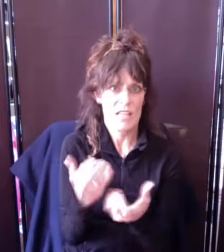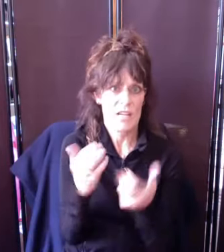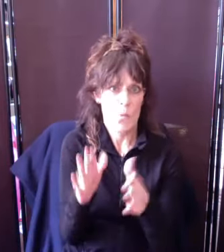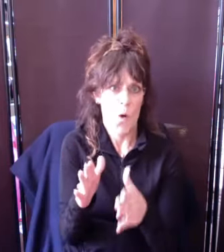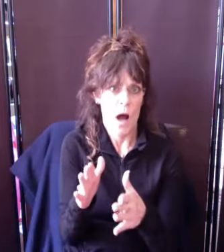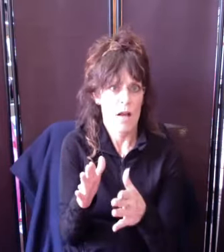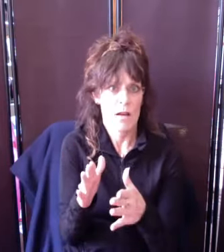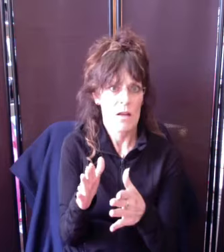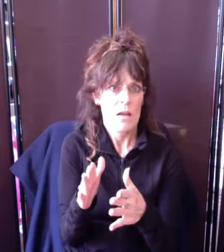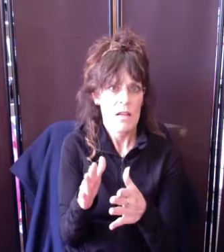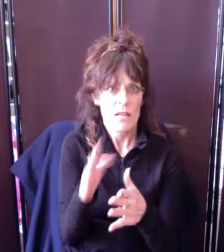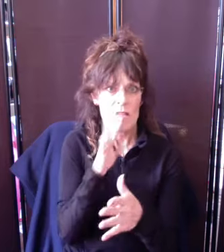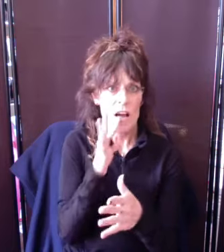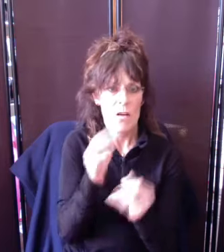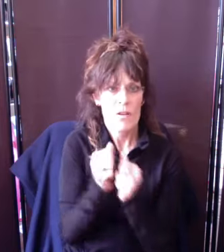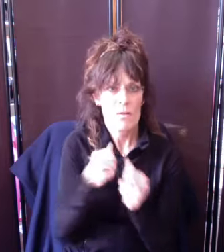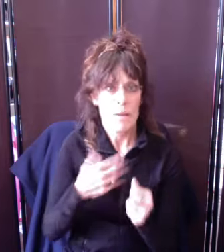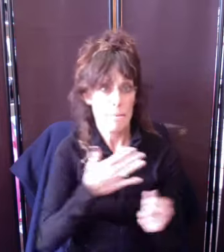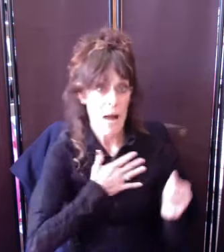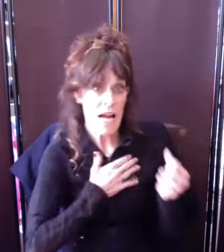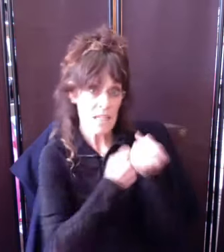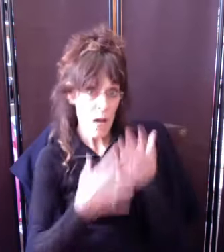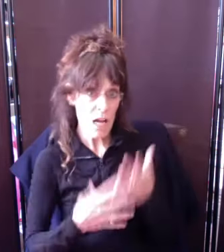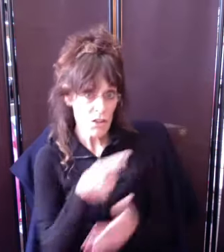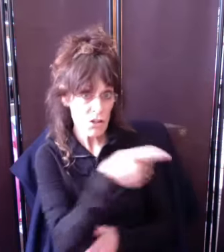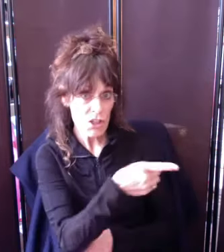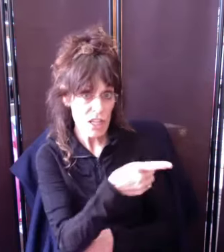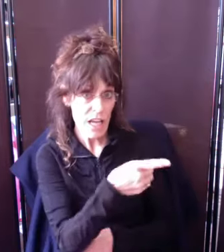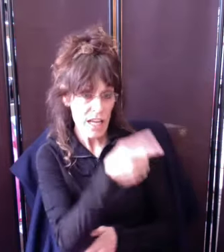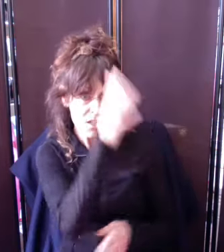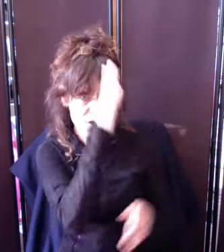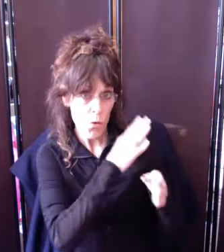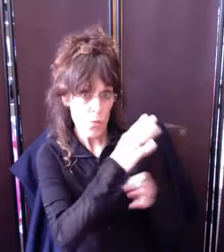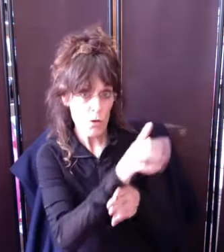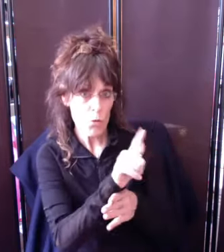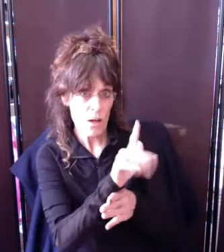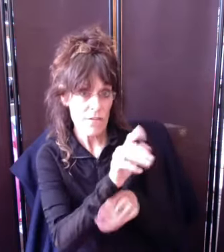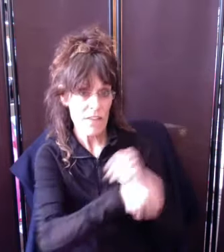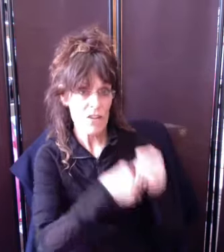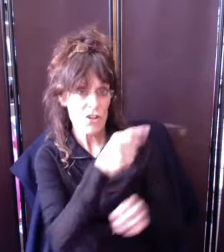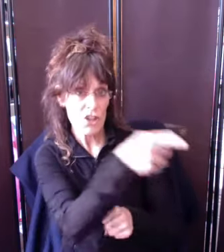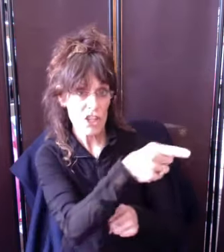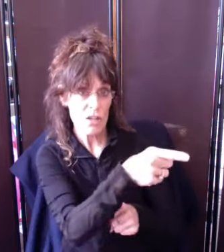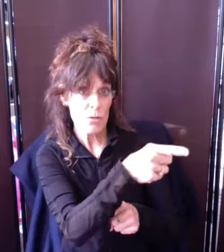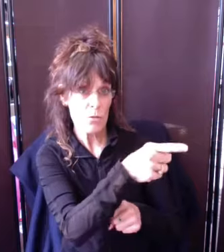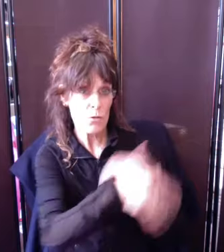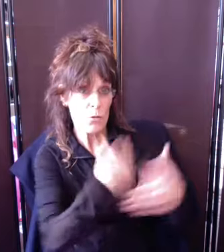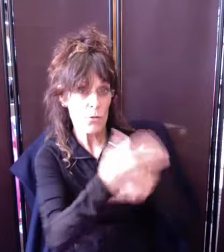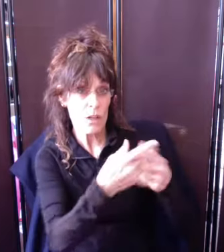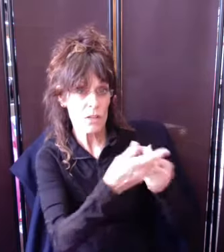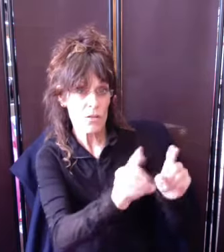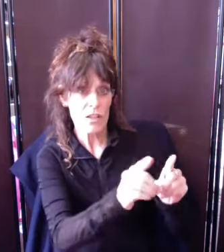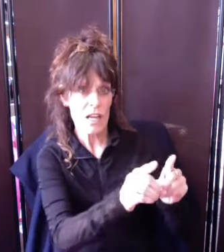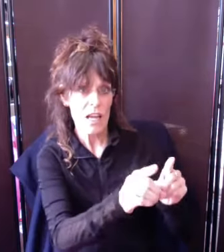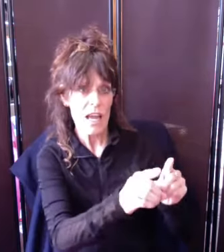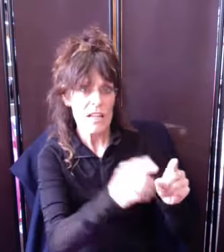25 years at the time, started going through a divorce just before I left. And when I got to New York, she never returned another phone call. Not one. Never heard from her